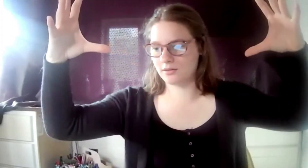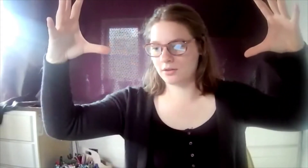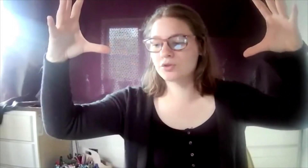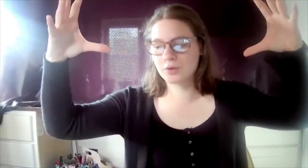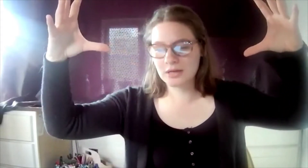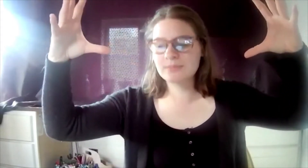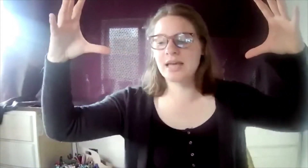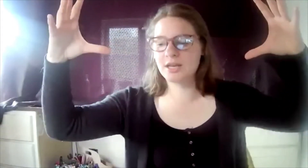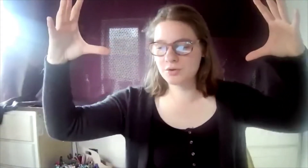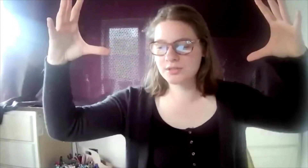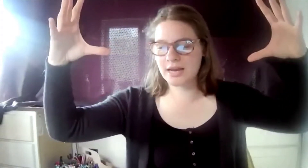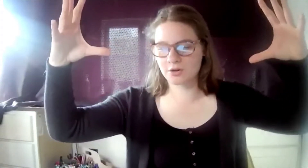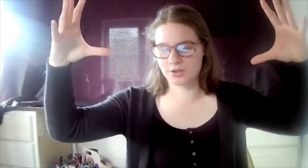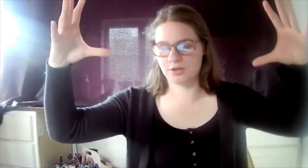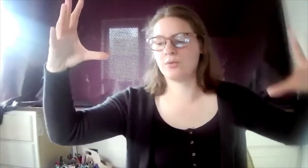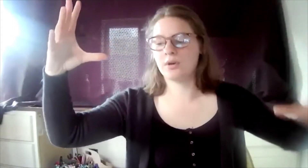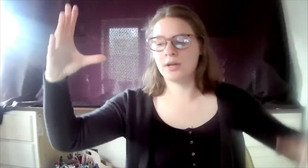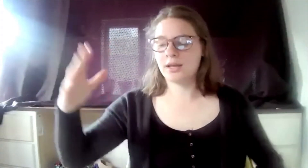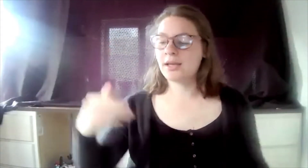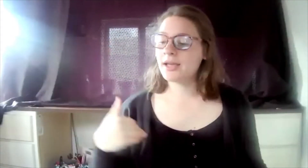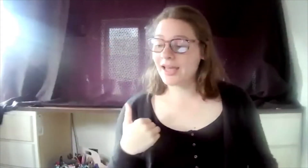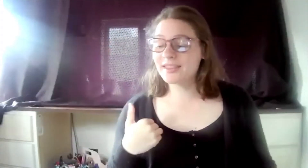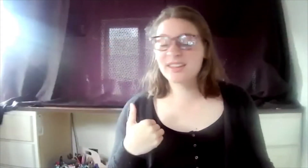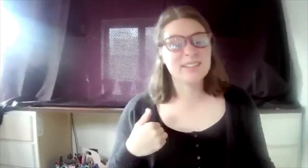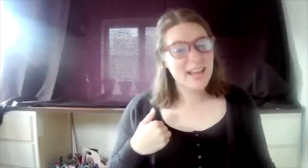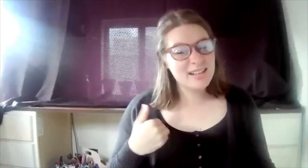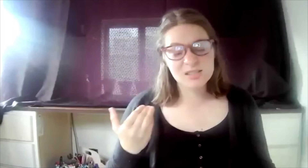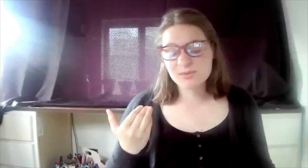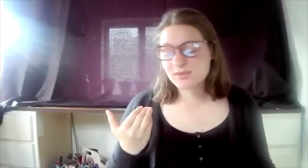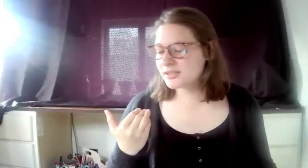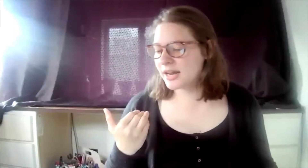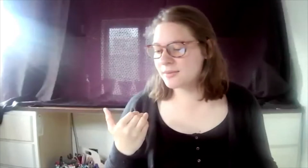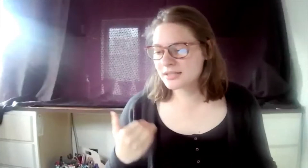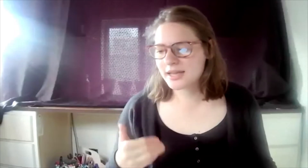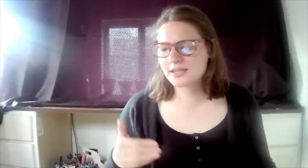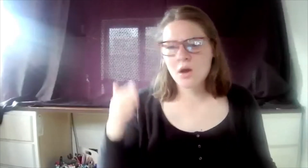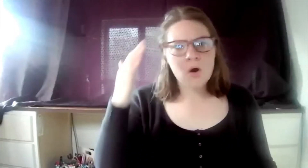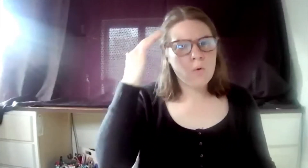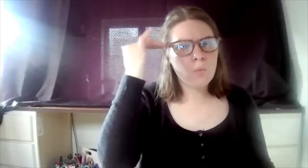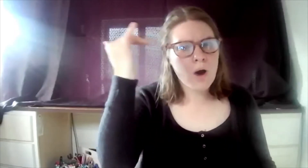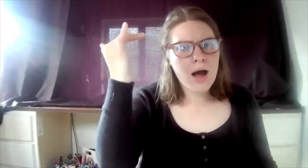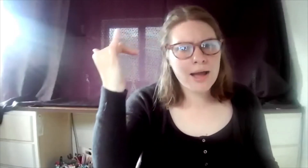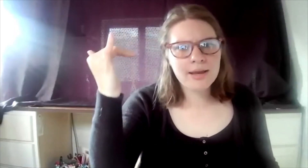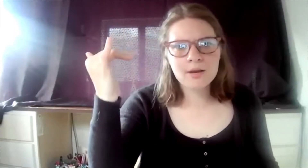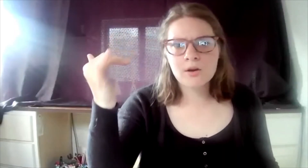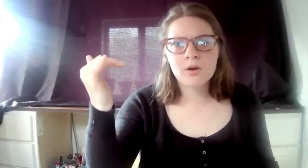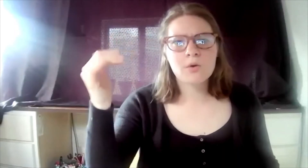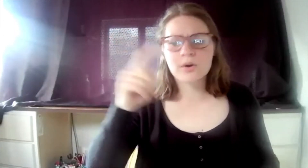The dreams that you dare to. And then the next statement says,